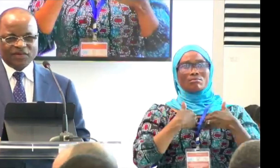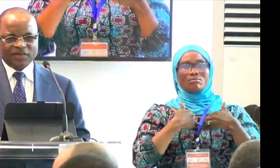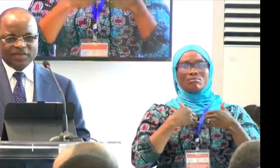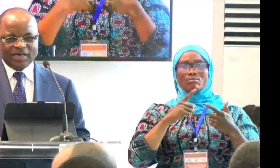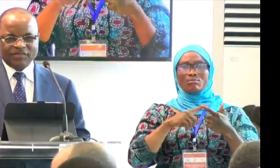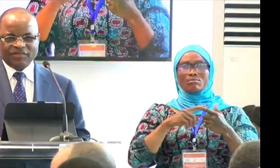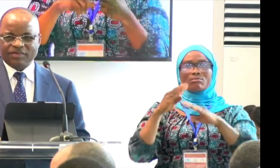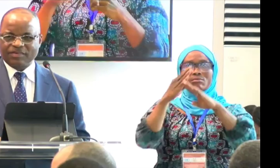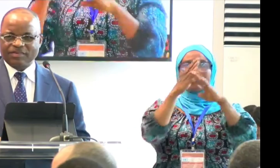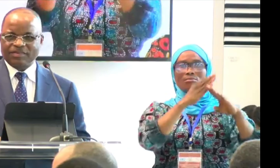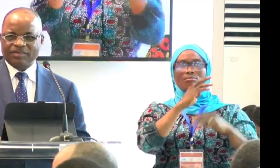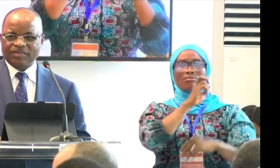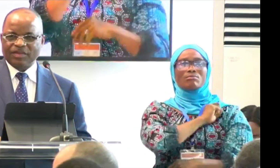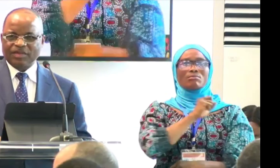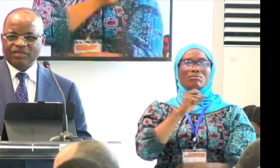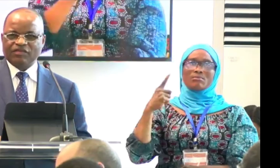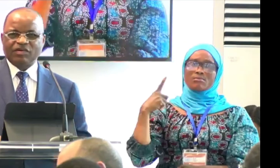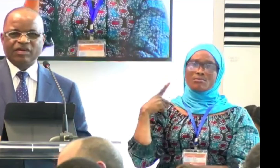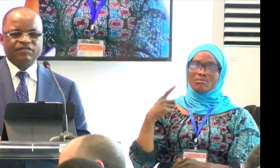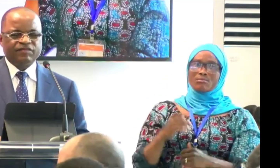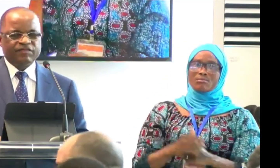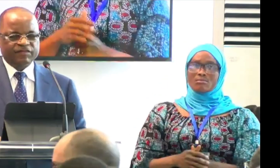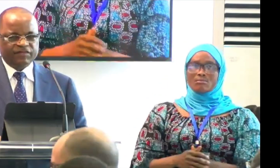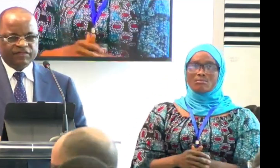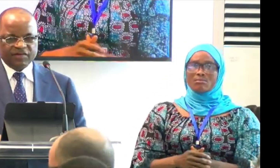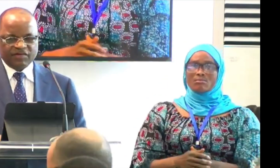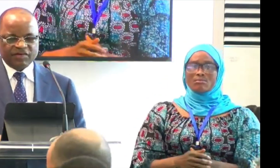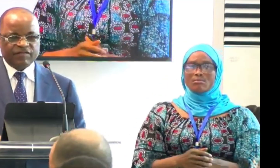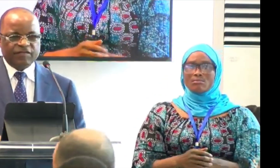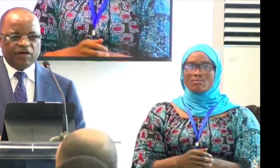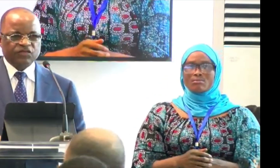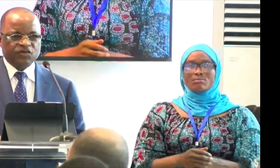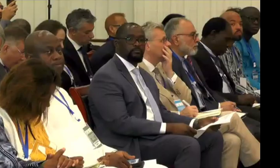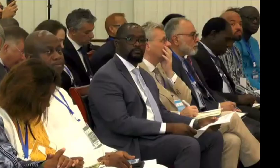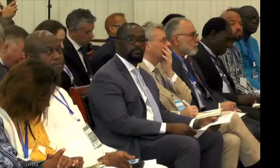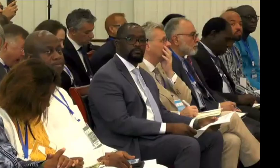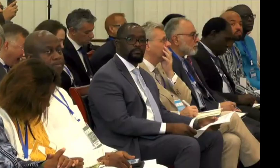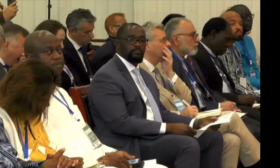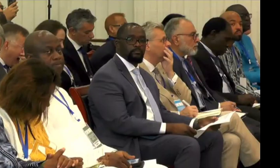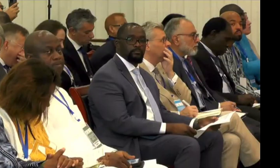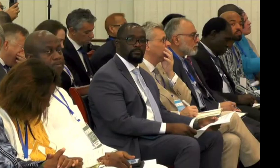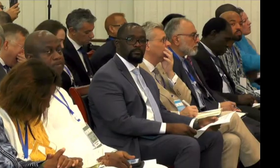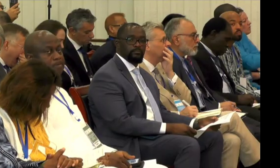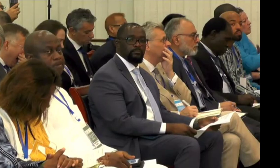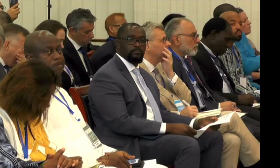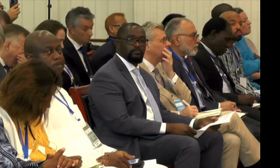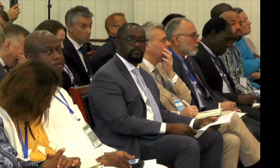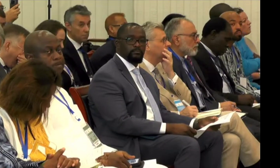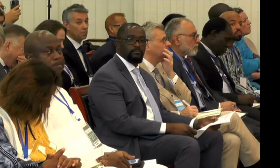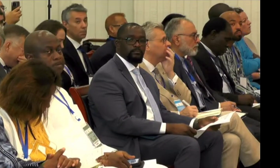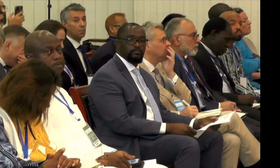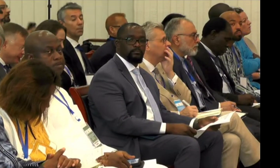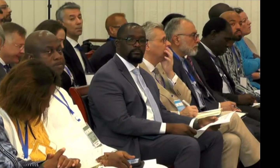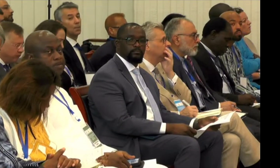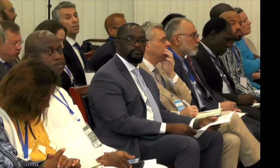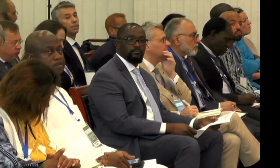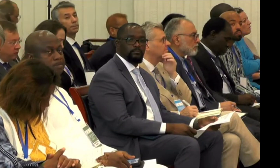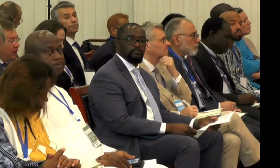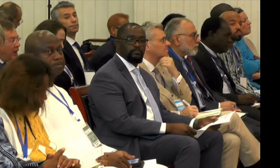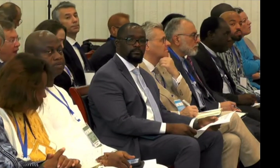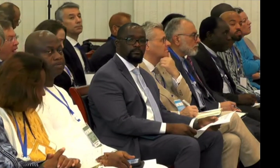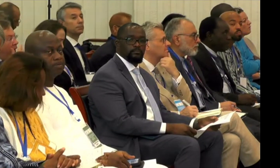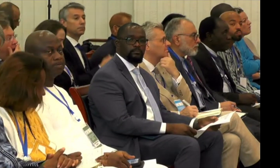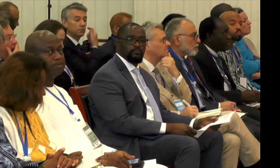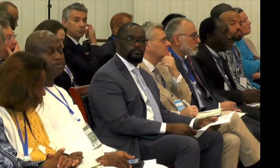the Security Council. This reinforced role of the General Assembly is very